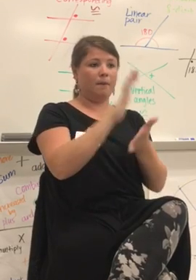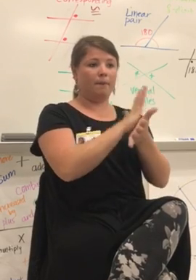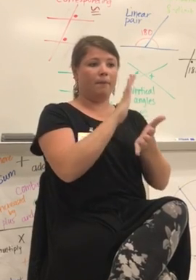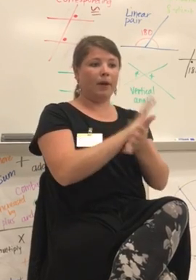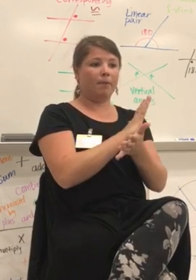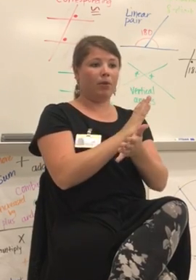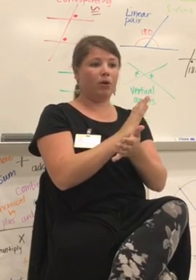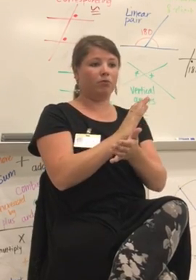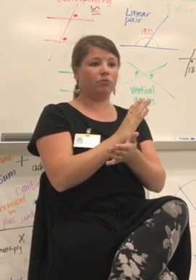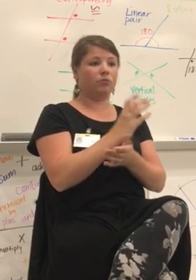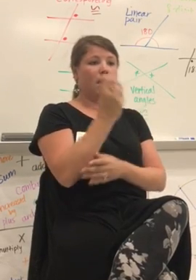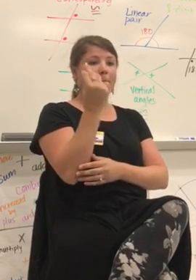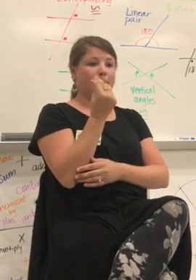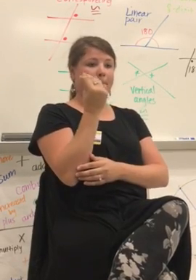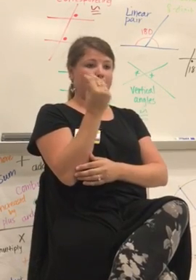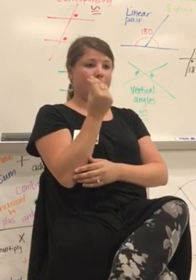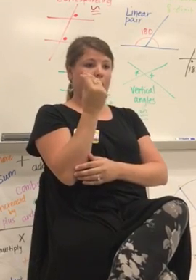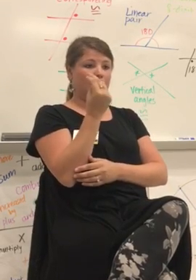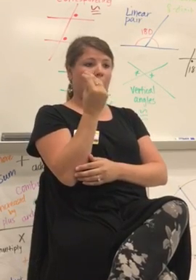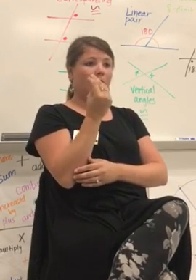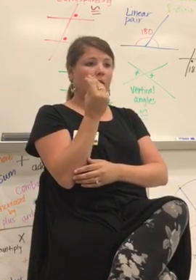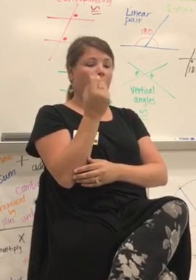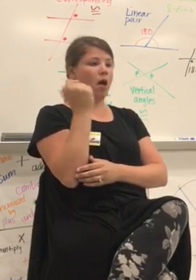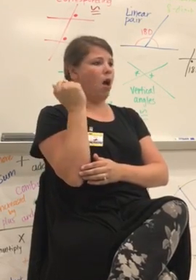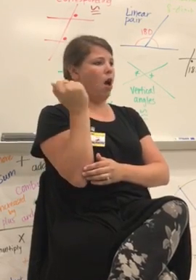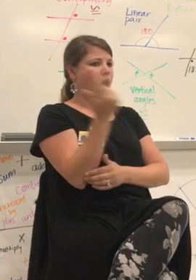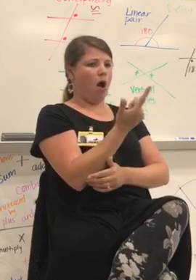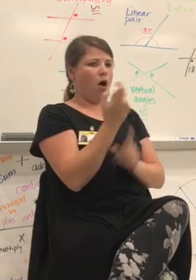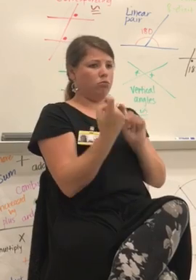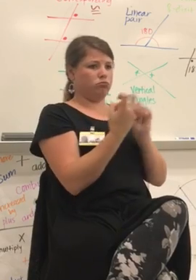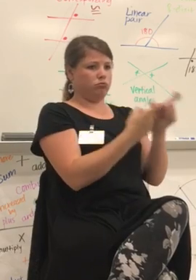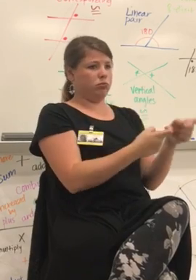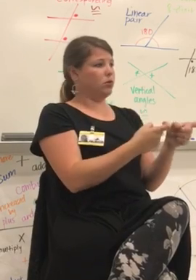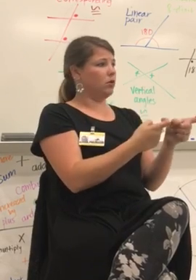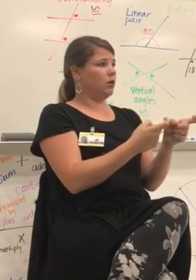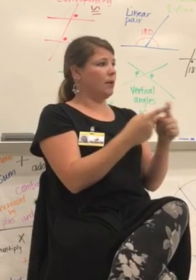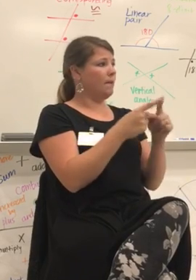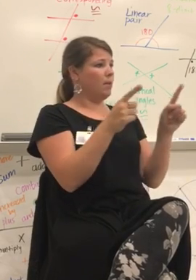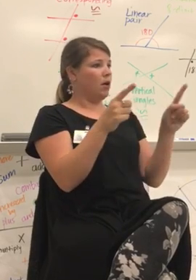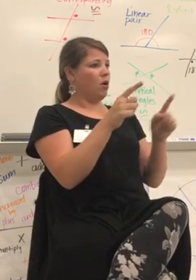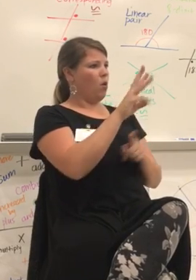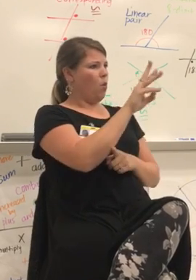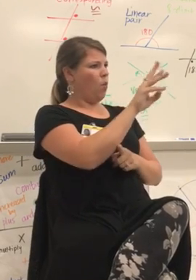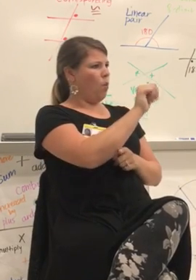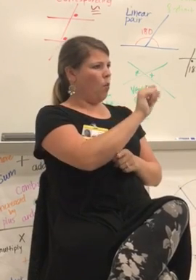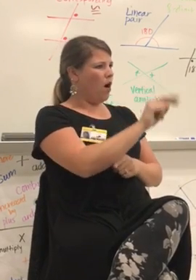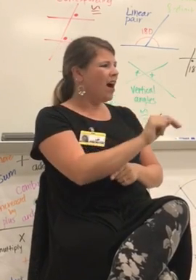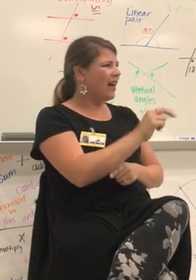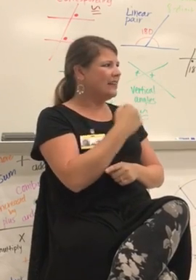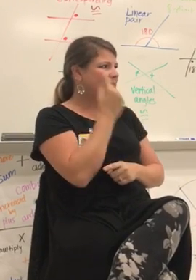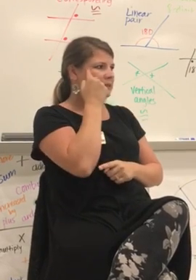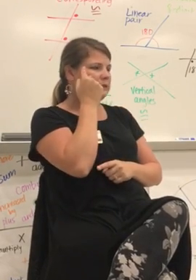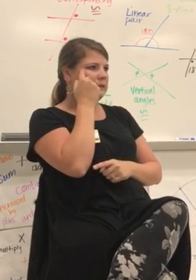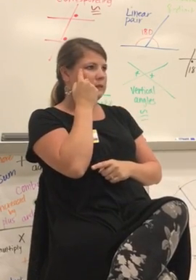but Juan's maybe. Everybody turned it in. It looked like y'all worked on it. Y'all want to go over it? No. No?